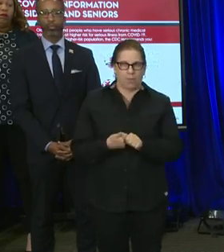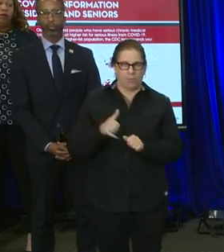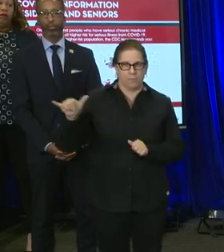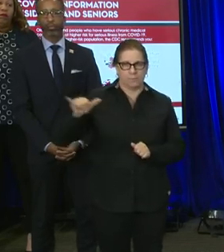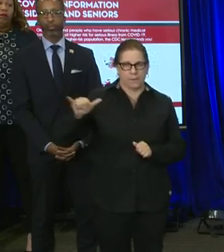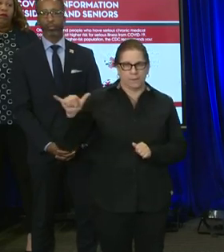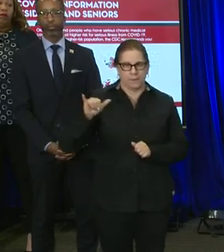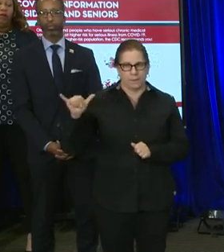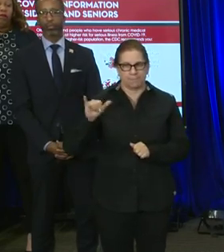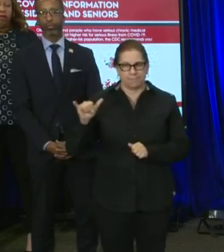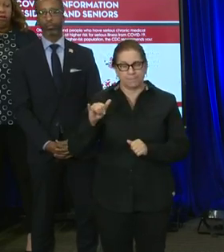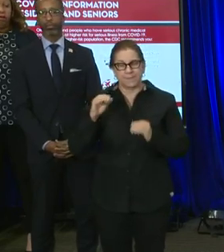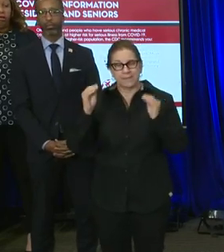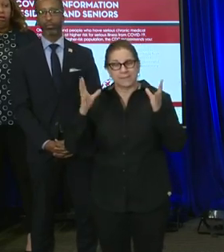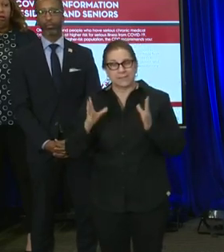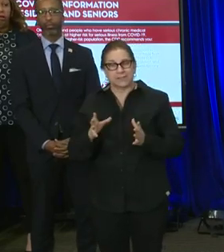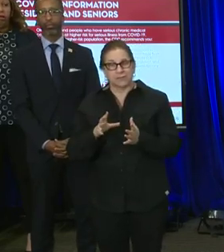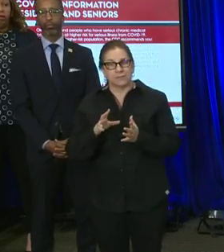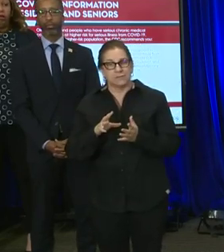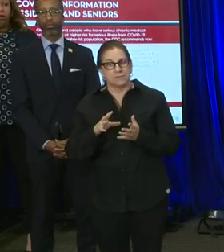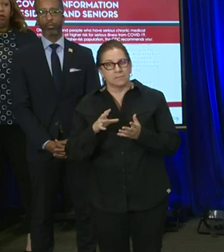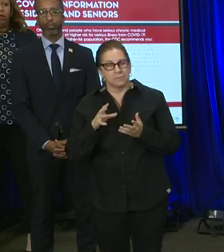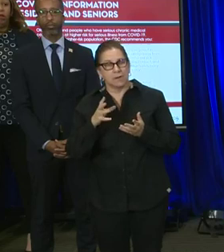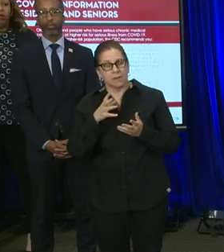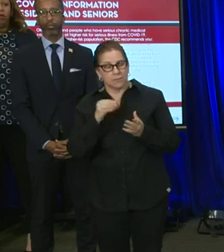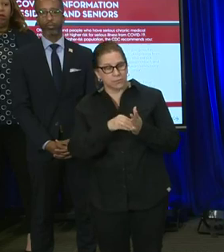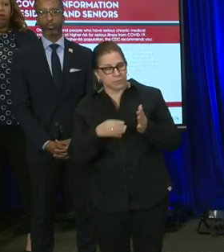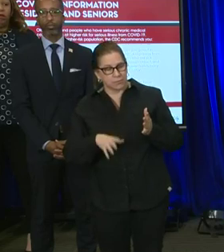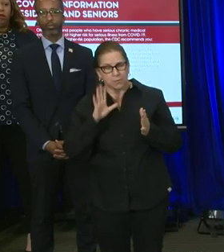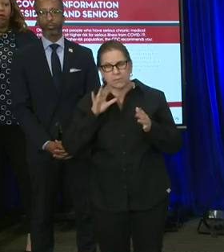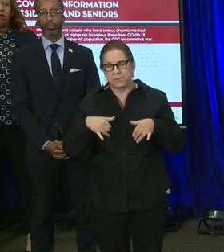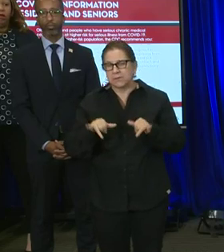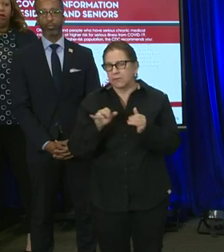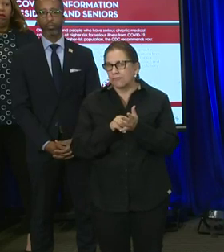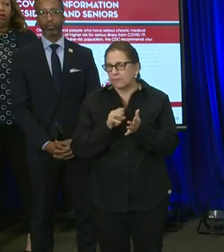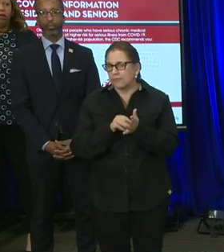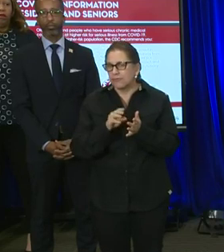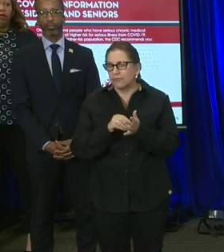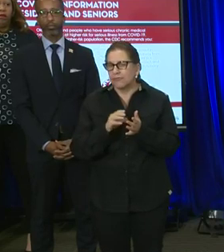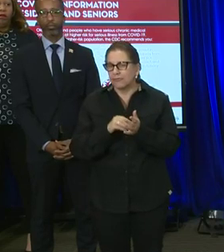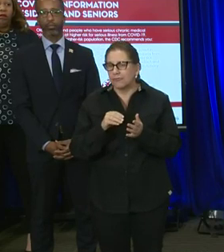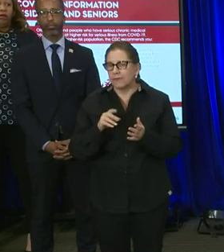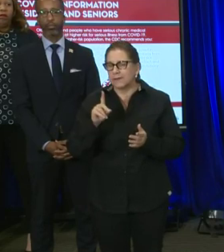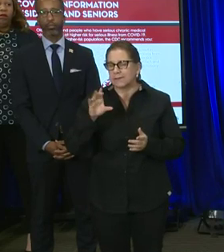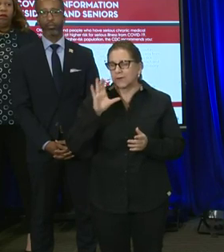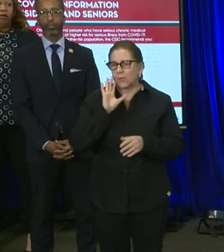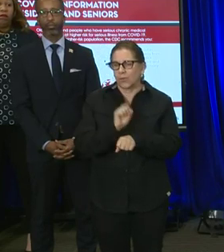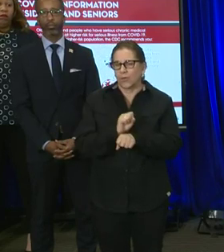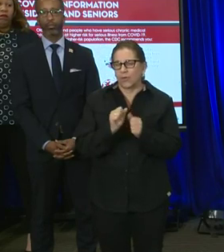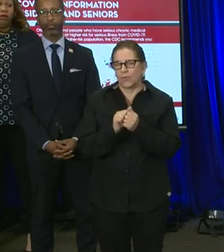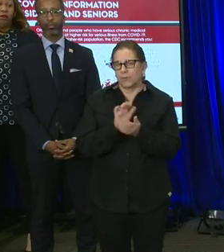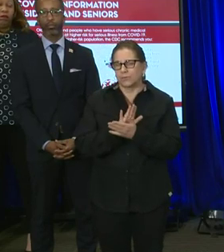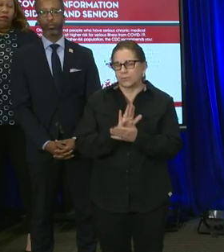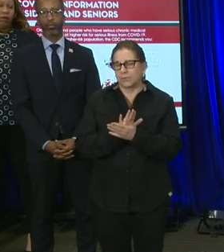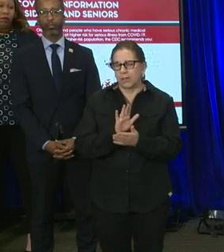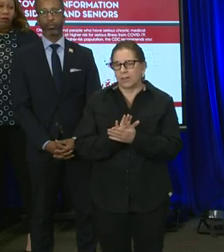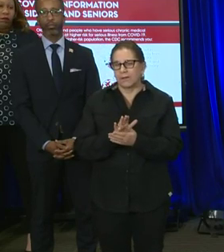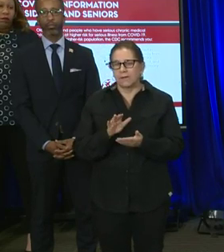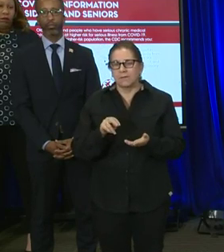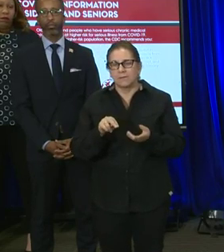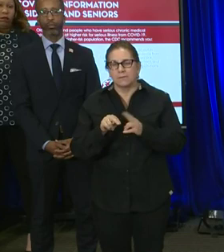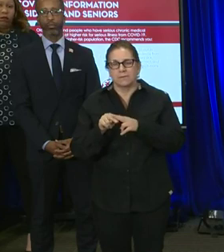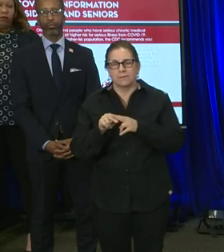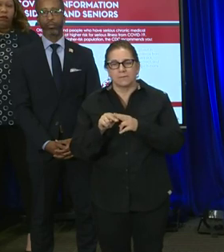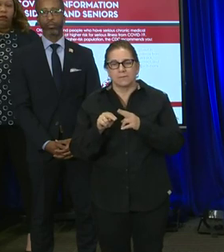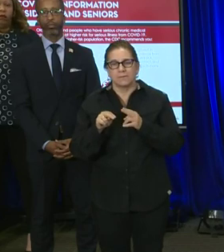will continue. The district will continue to work with schools to build upon and expand consistent methods